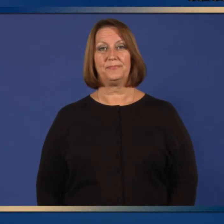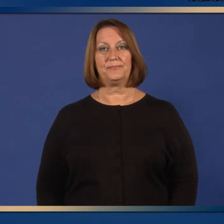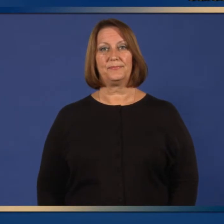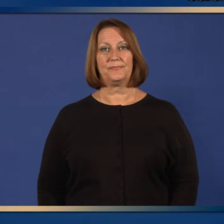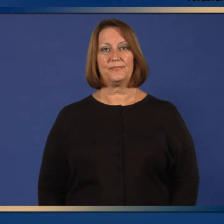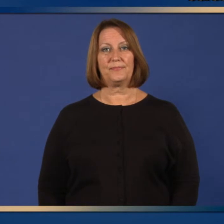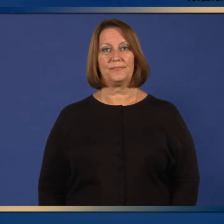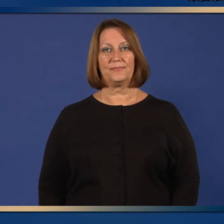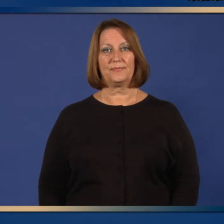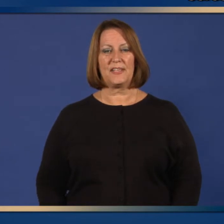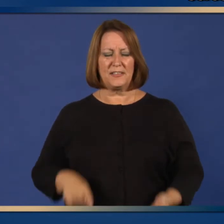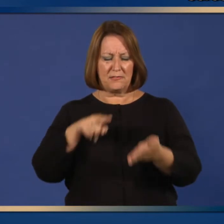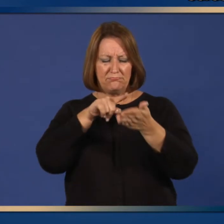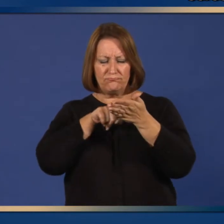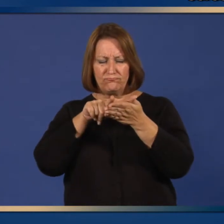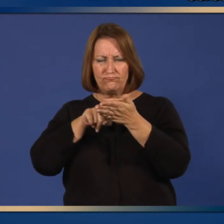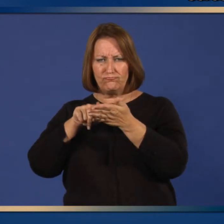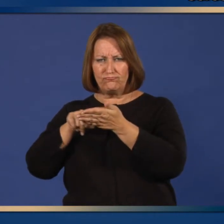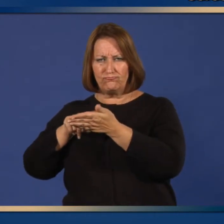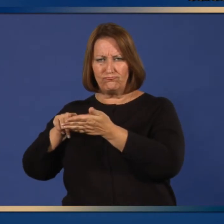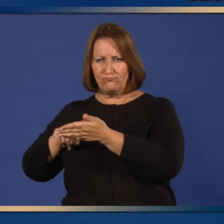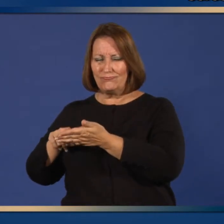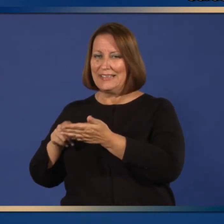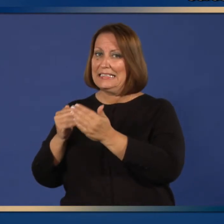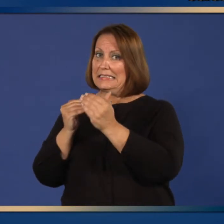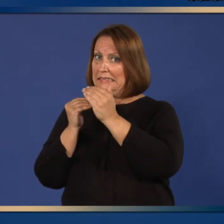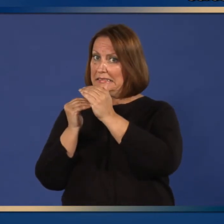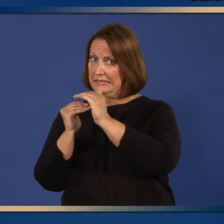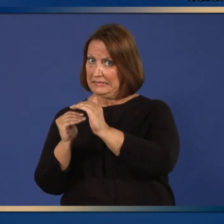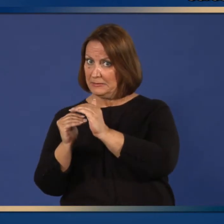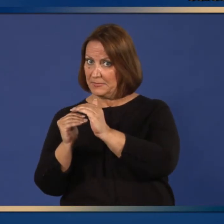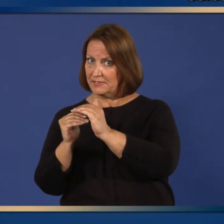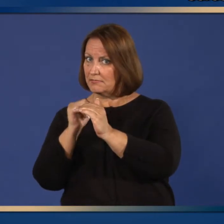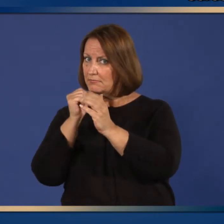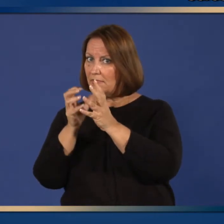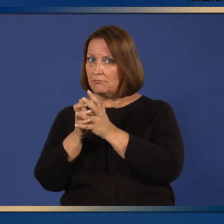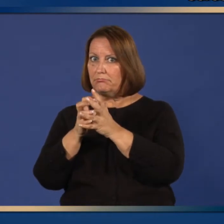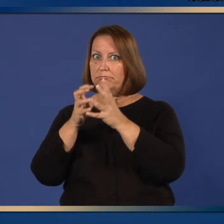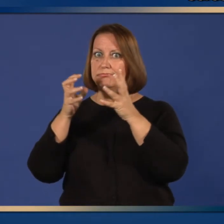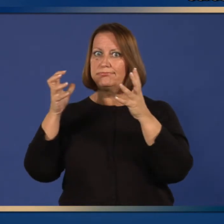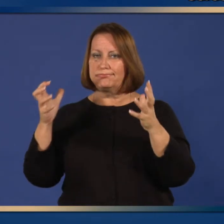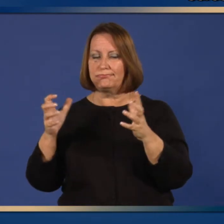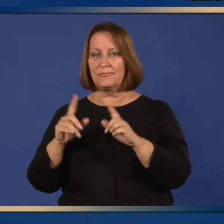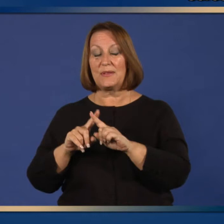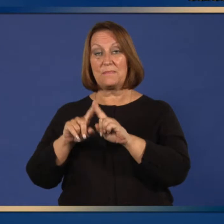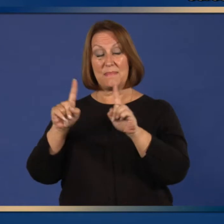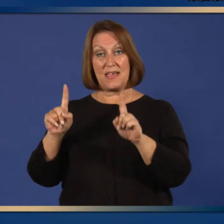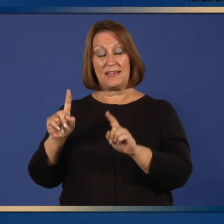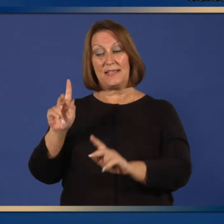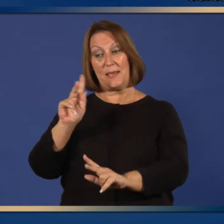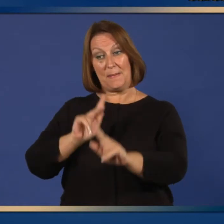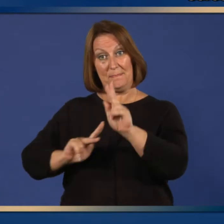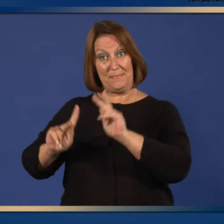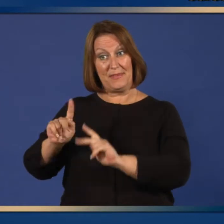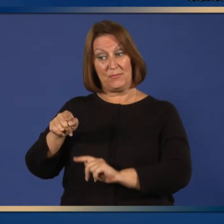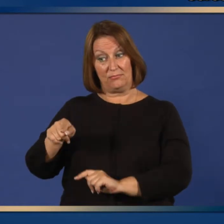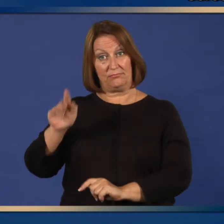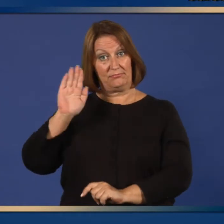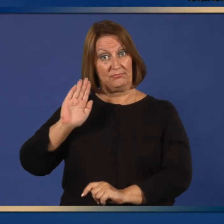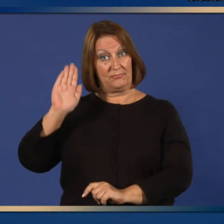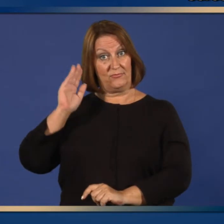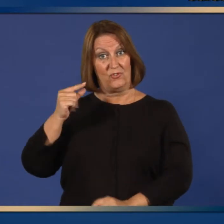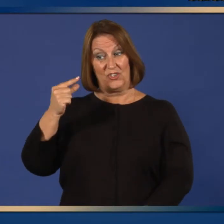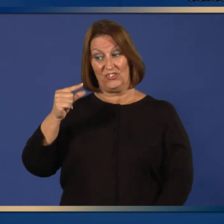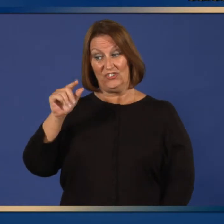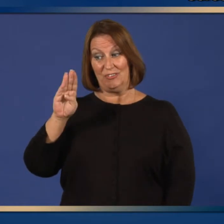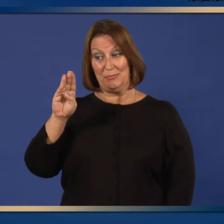Although data are limited, the established benefits of influenza vaccination for the majority of